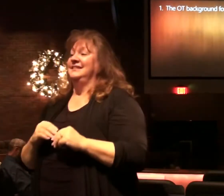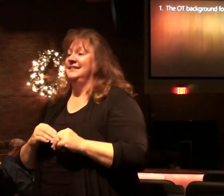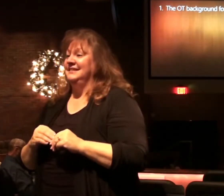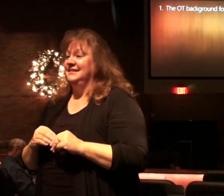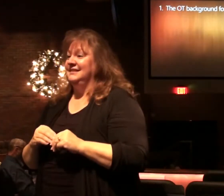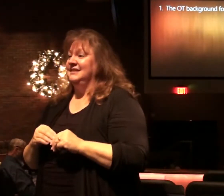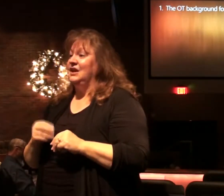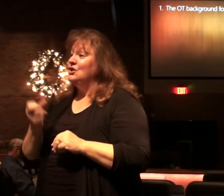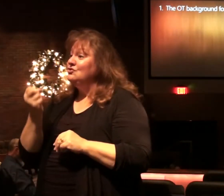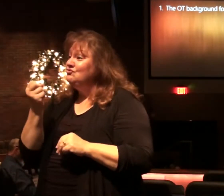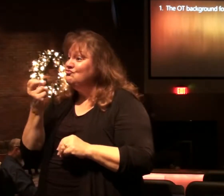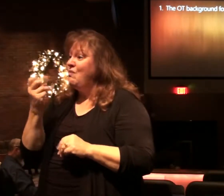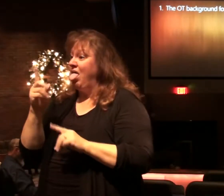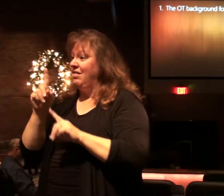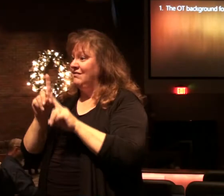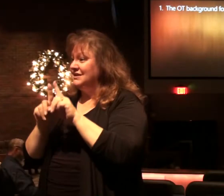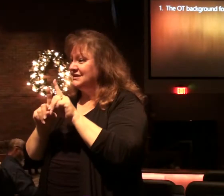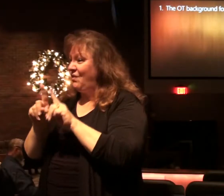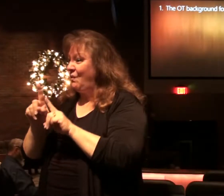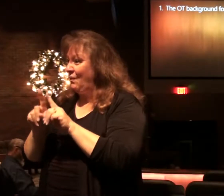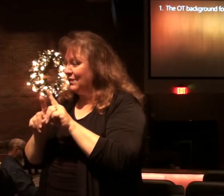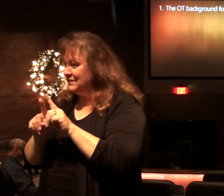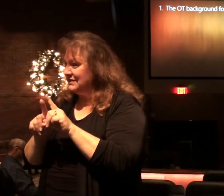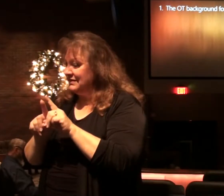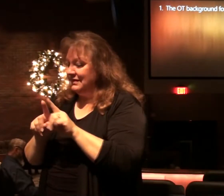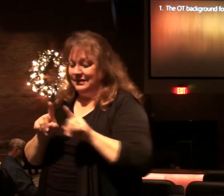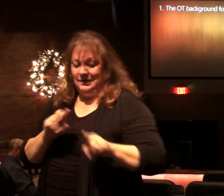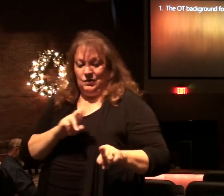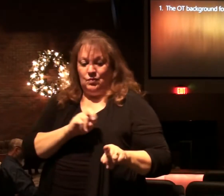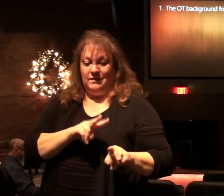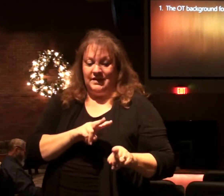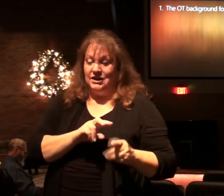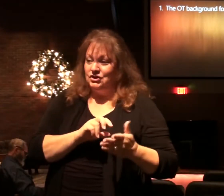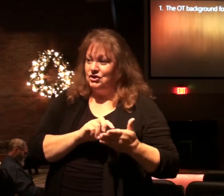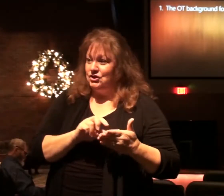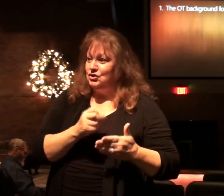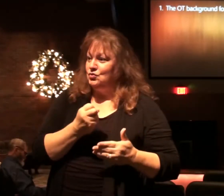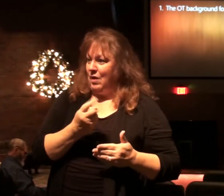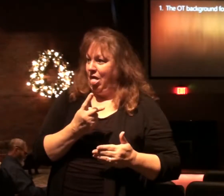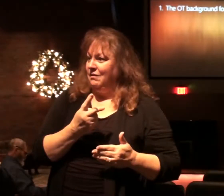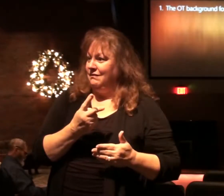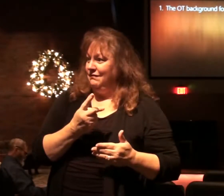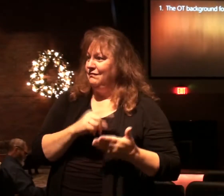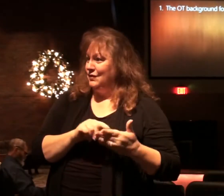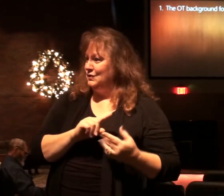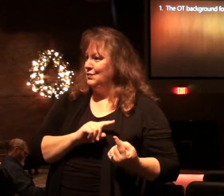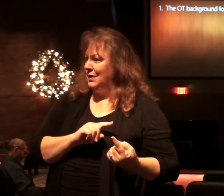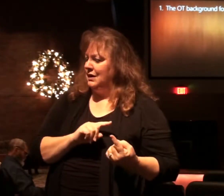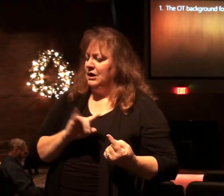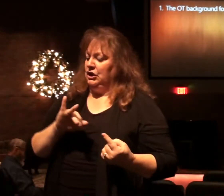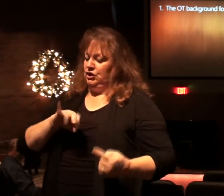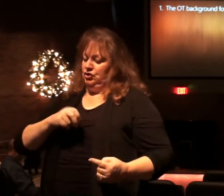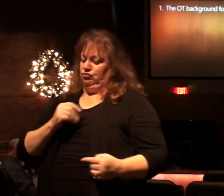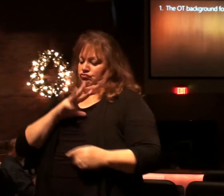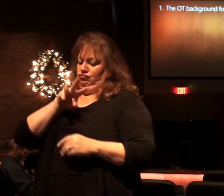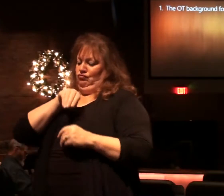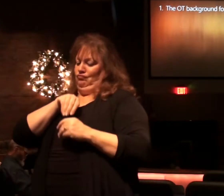There'll be 12 stars in Revelation 12:1 because Joseph